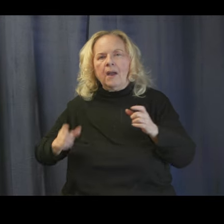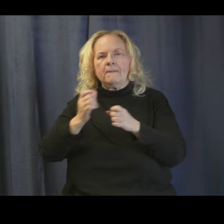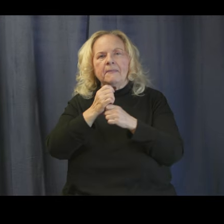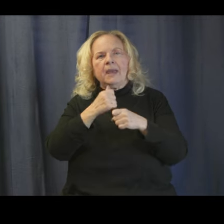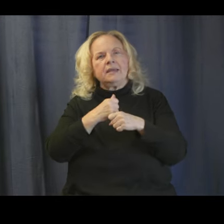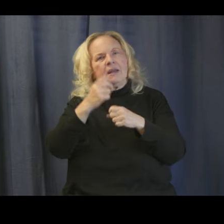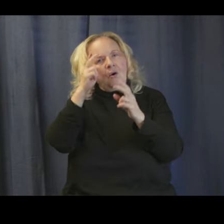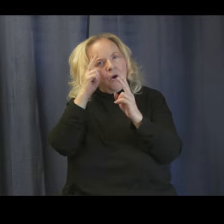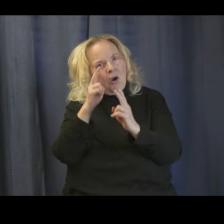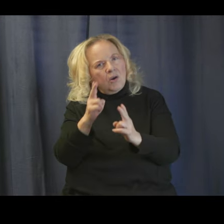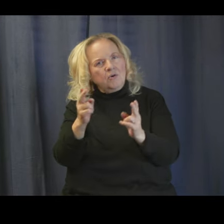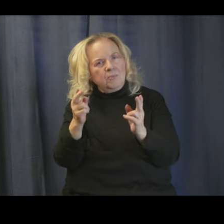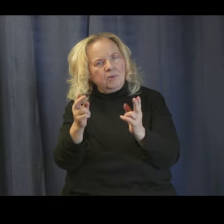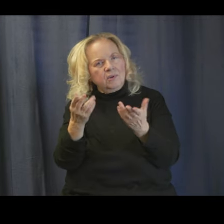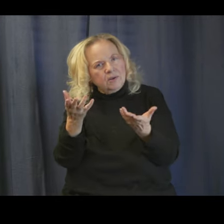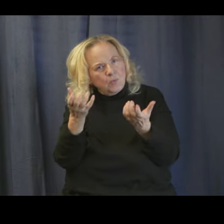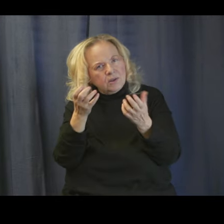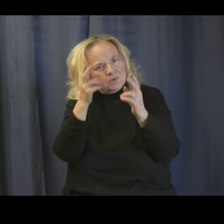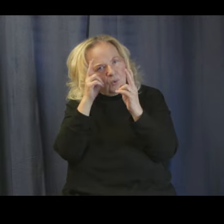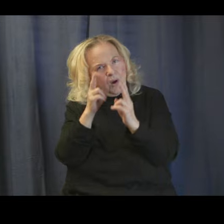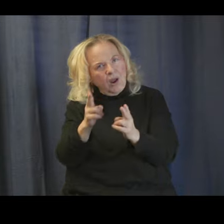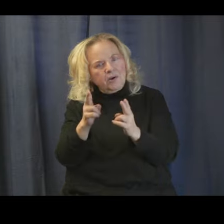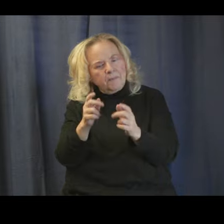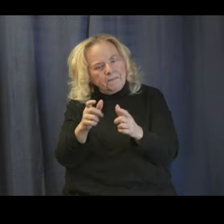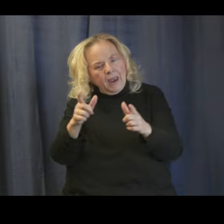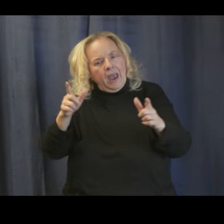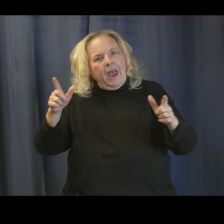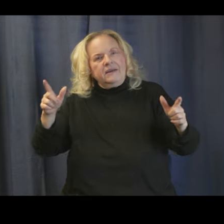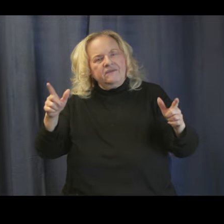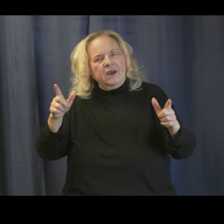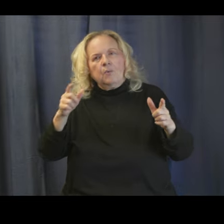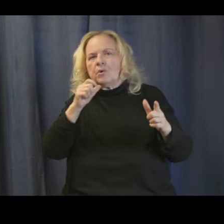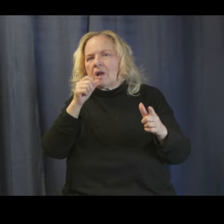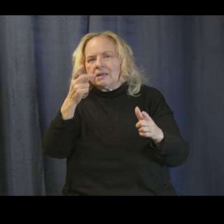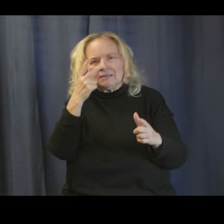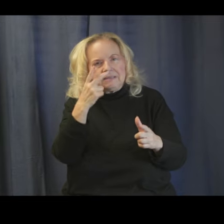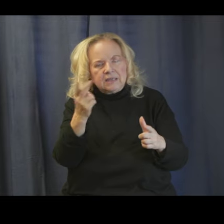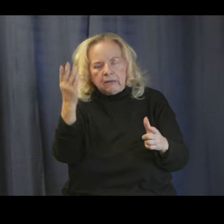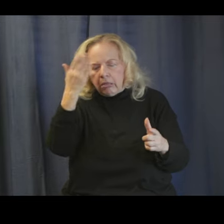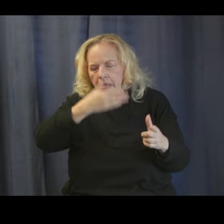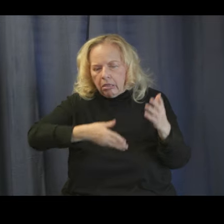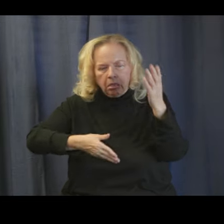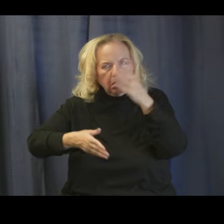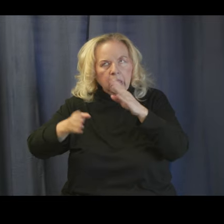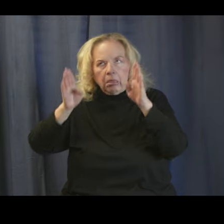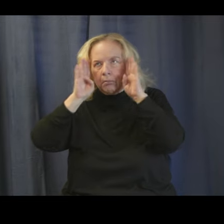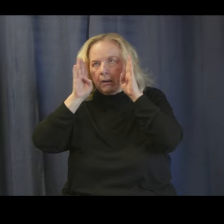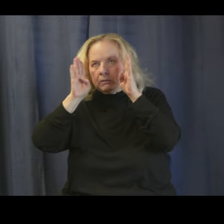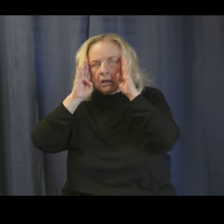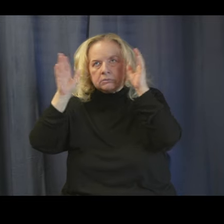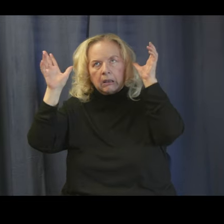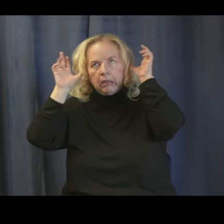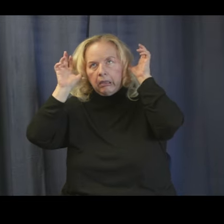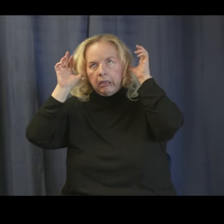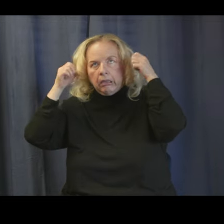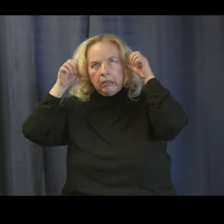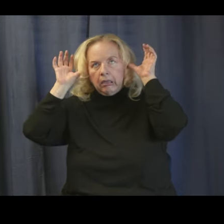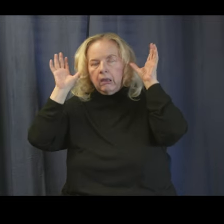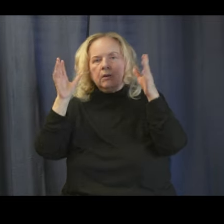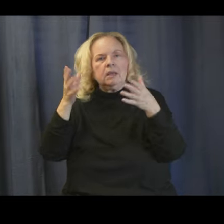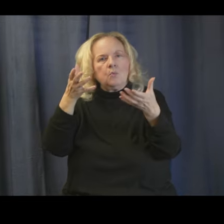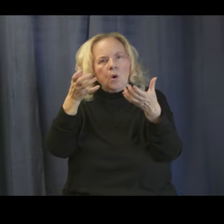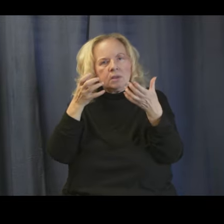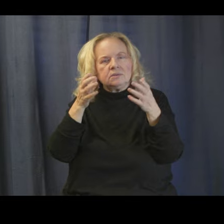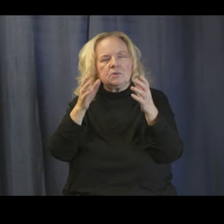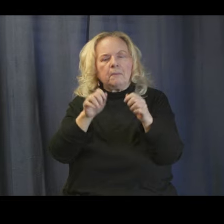and make it honorable. He wants to magnify. Because we're not seeing, we're not hearing, God wants to